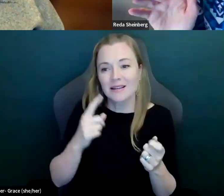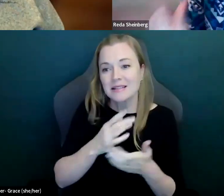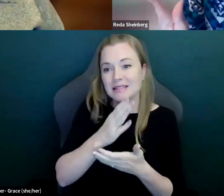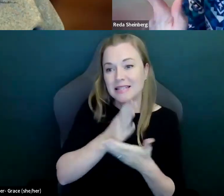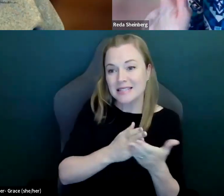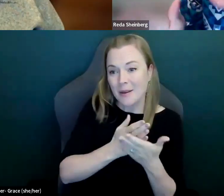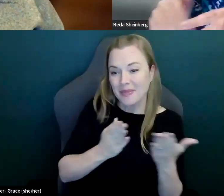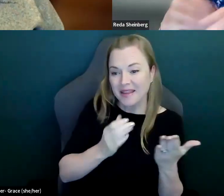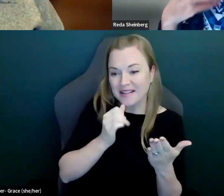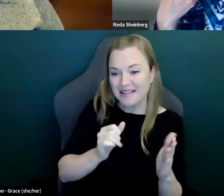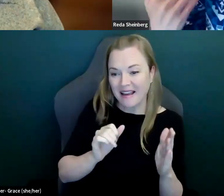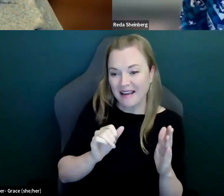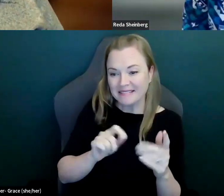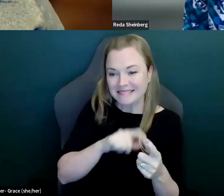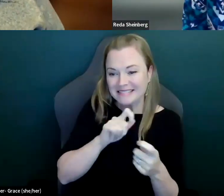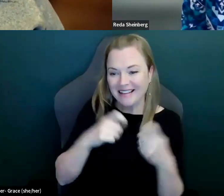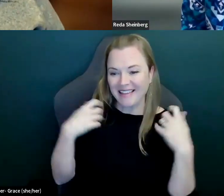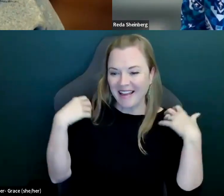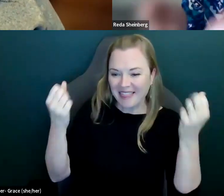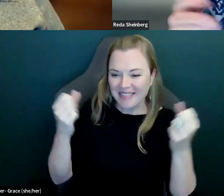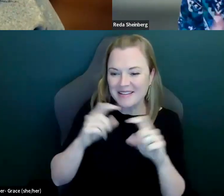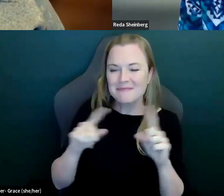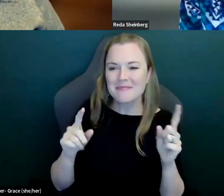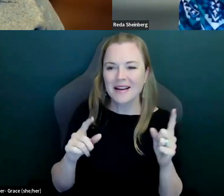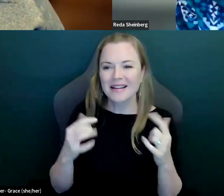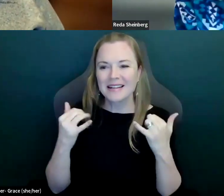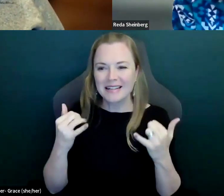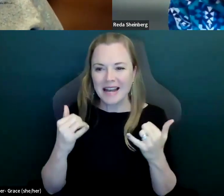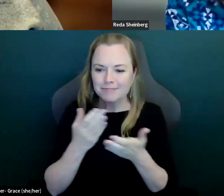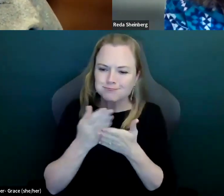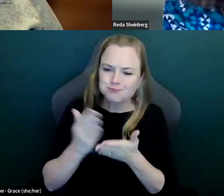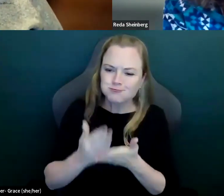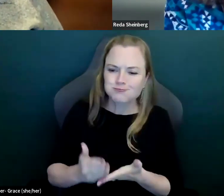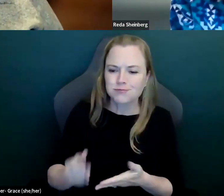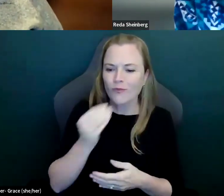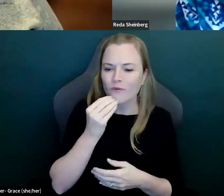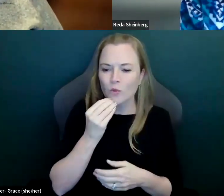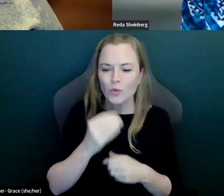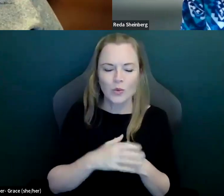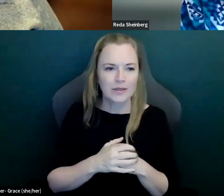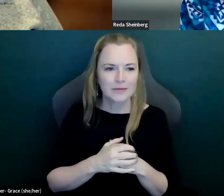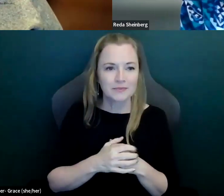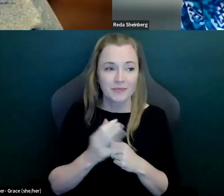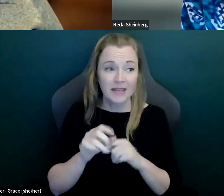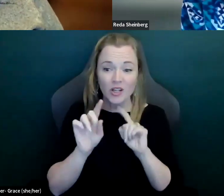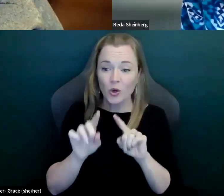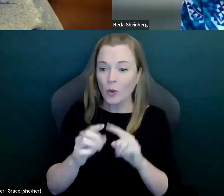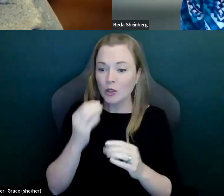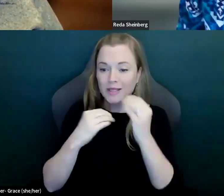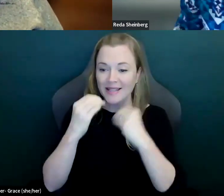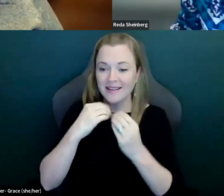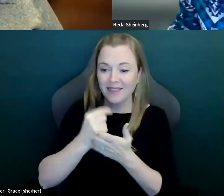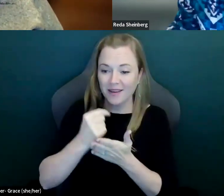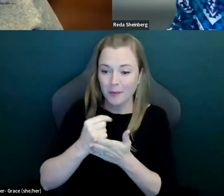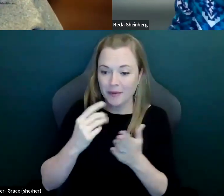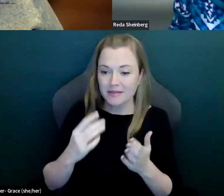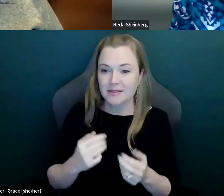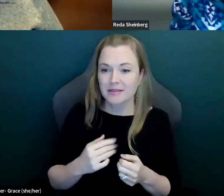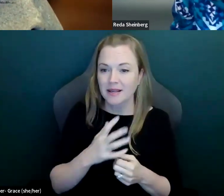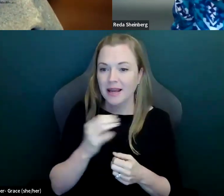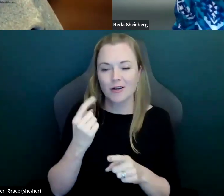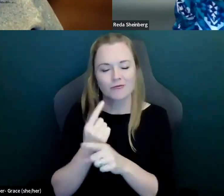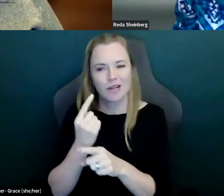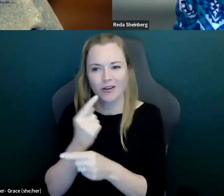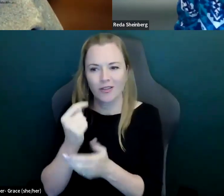not exactly healthy, but now he doesn't want to keep any food in it. So we're seeing an eating therapist and a regular